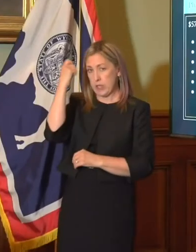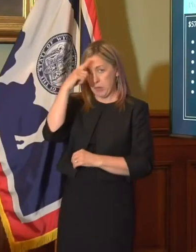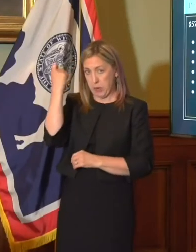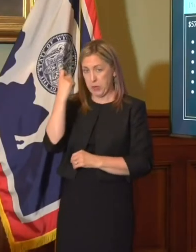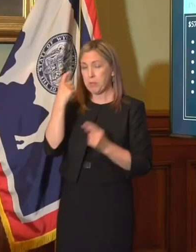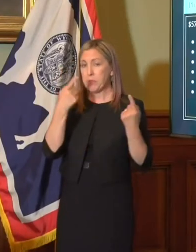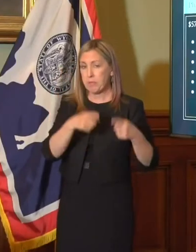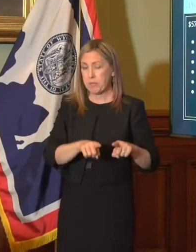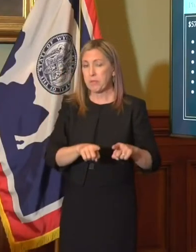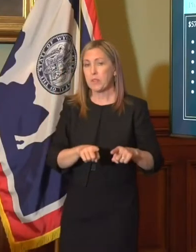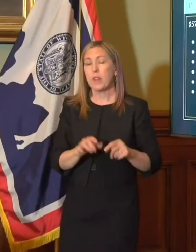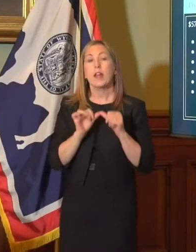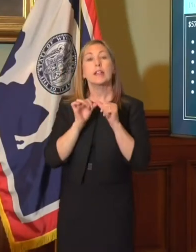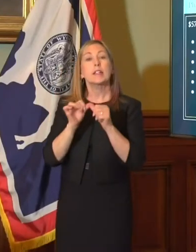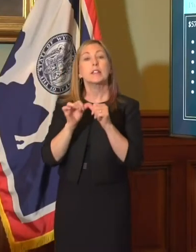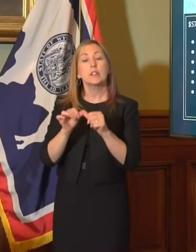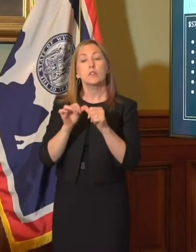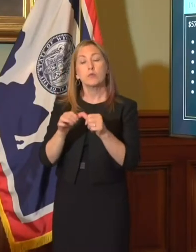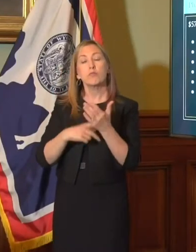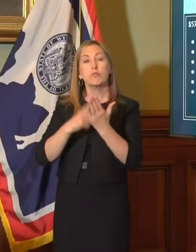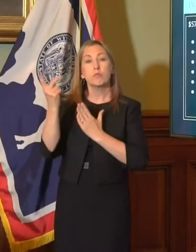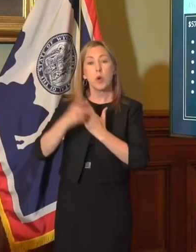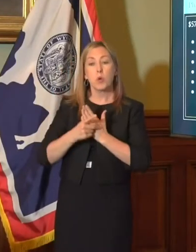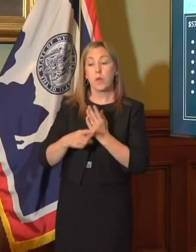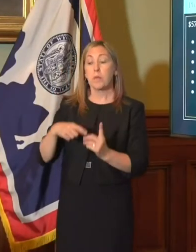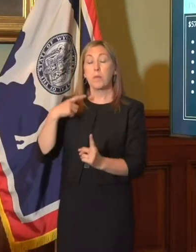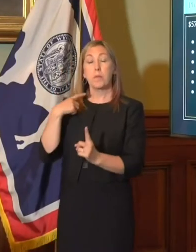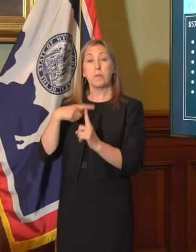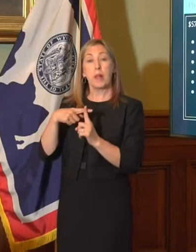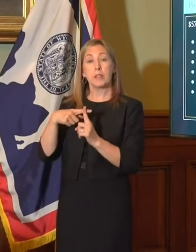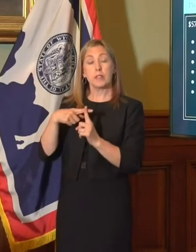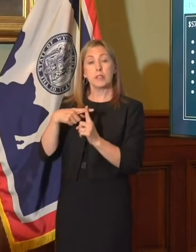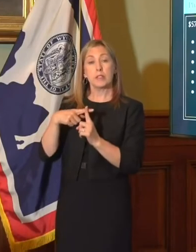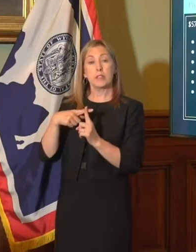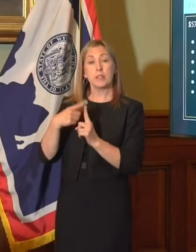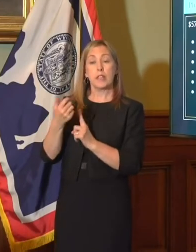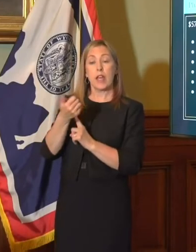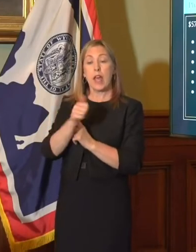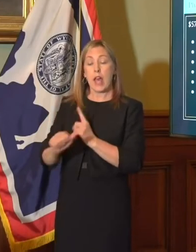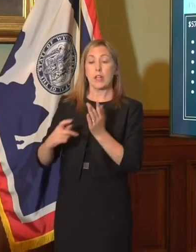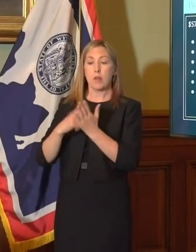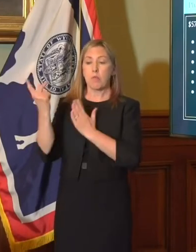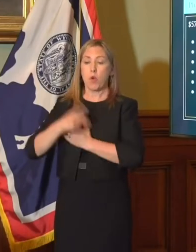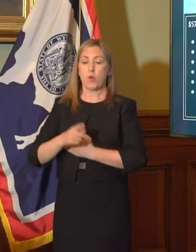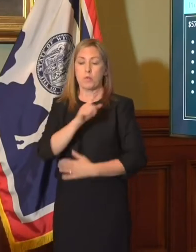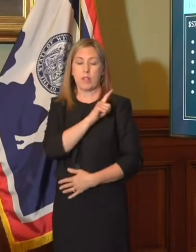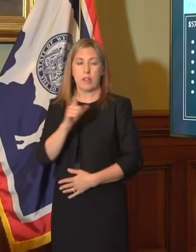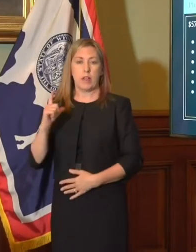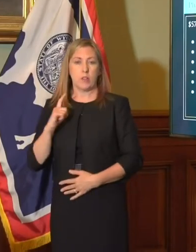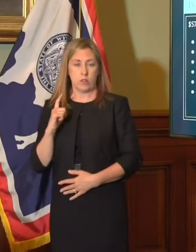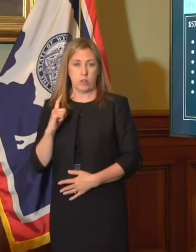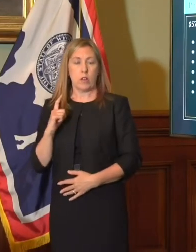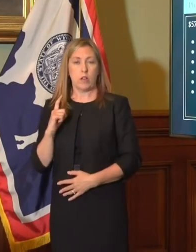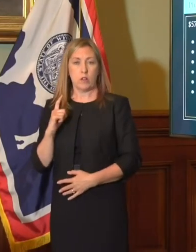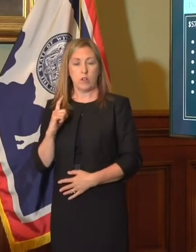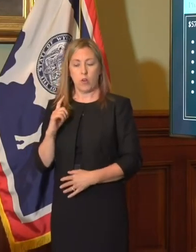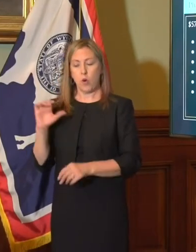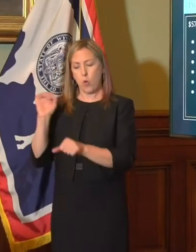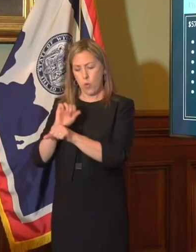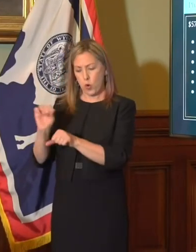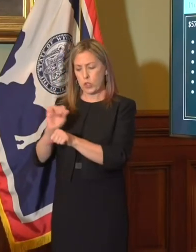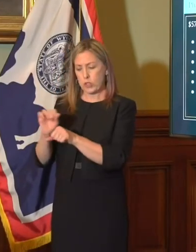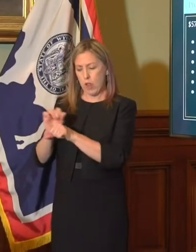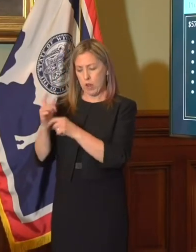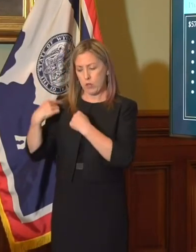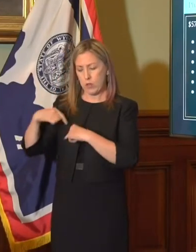would be a continuation of those programs plus any of the programs that the legislature works on over the next couple